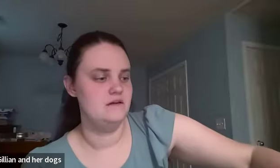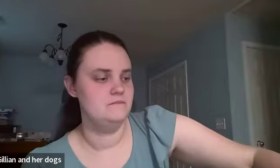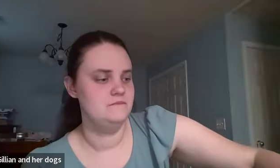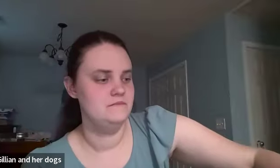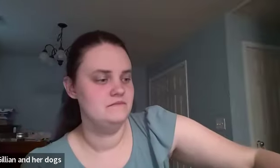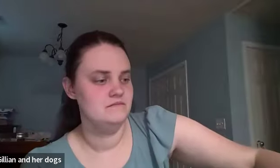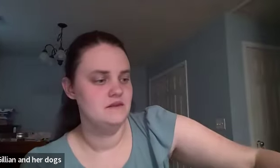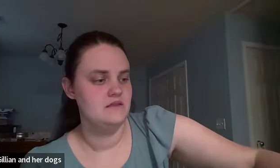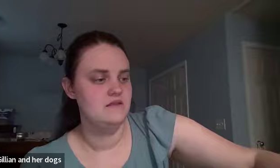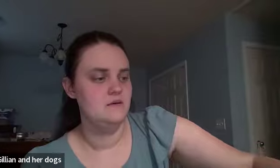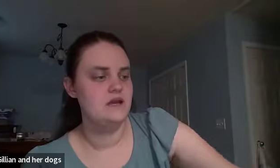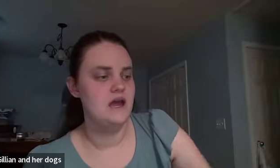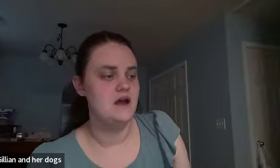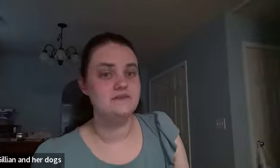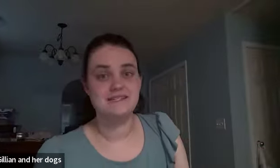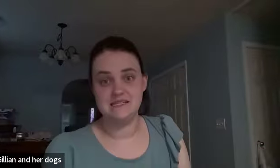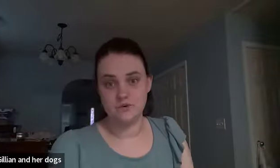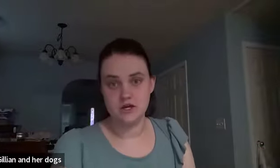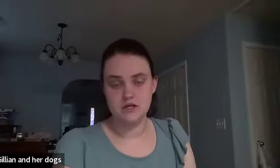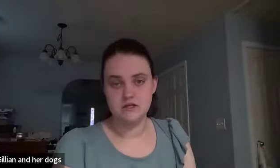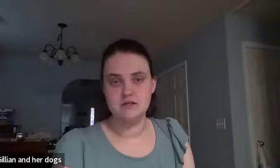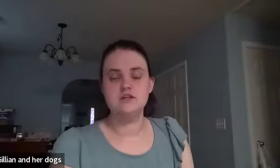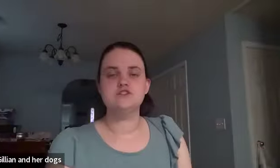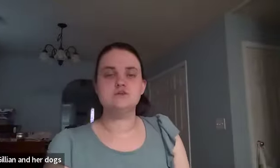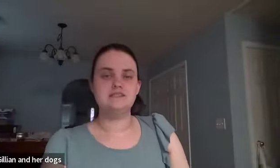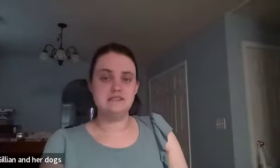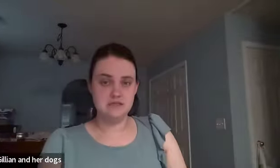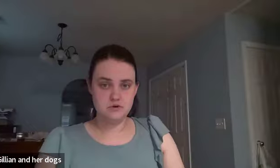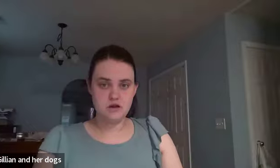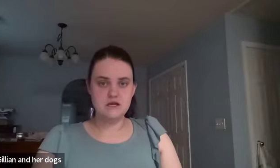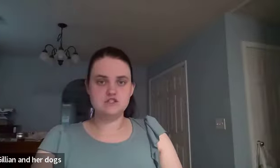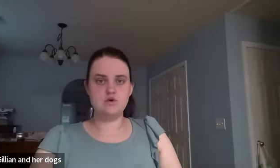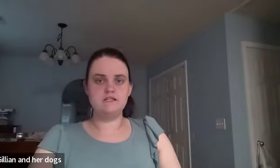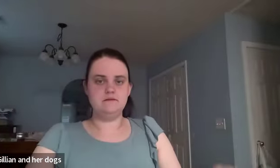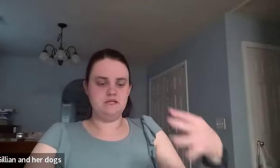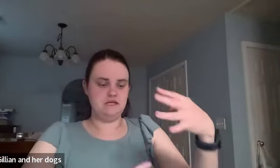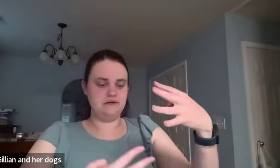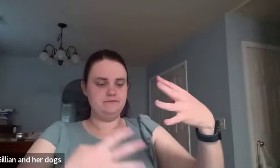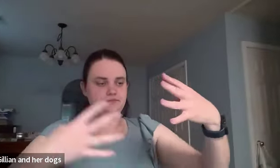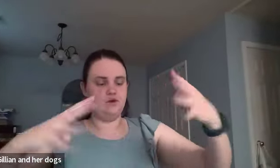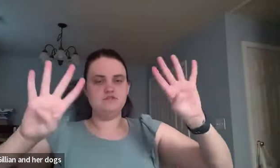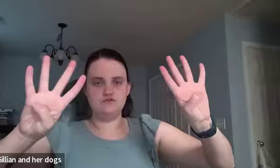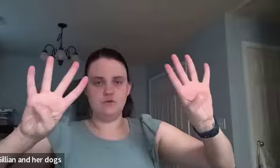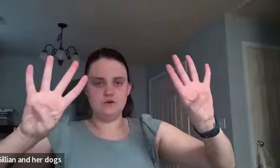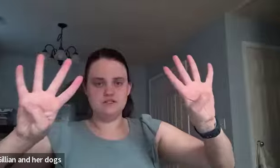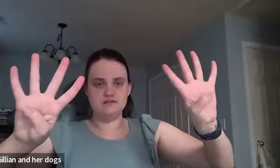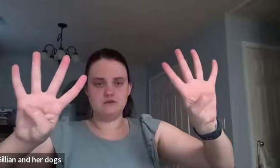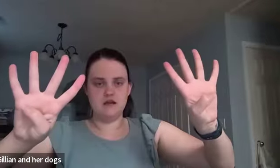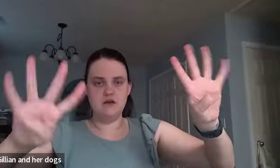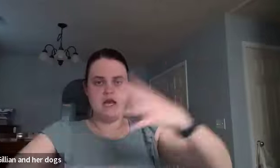Okay. Then we have zebra. So zebra is going to be, you have 2 fours spread out